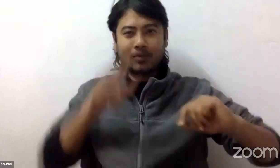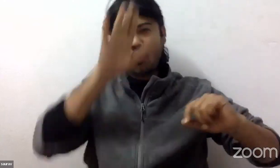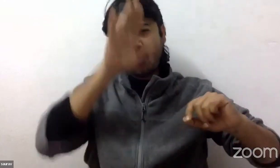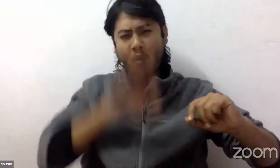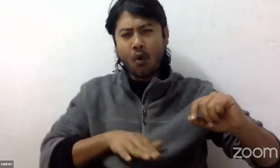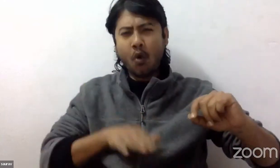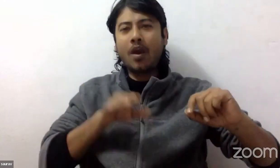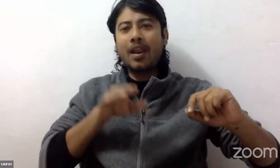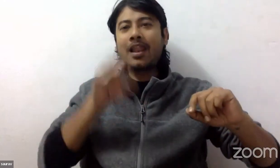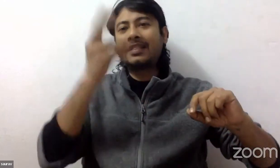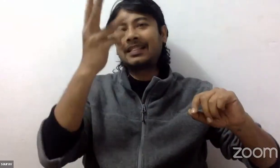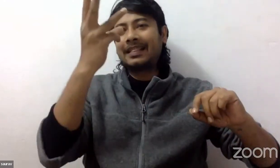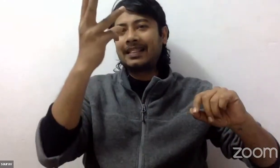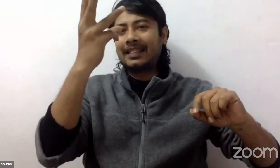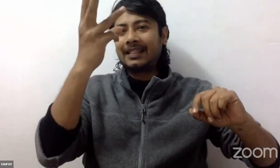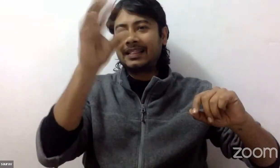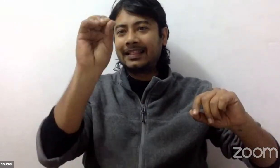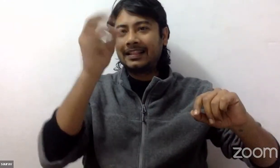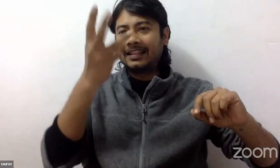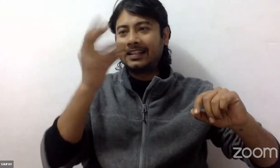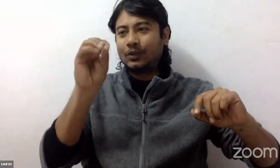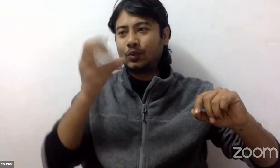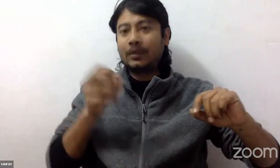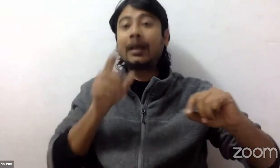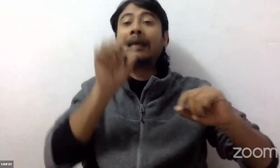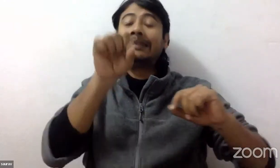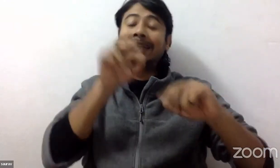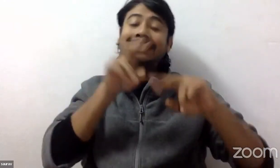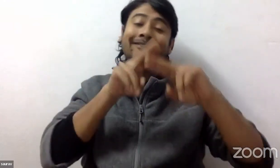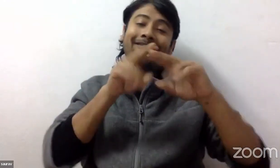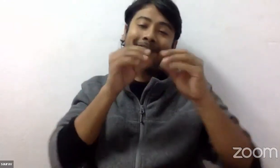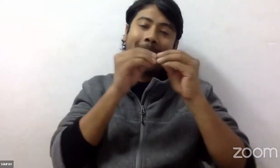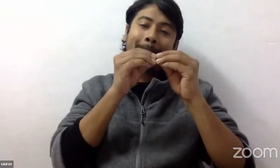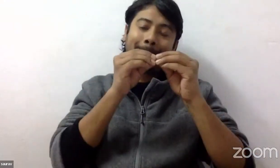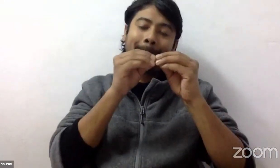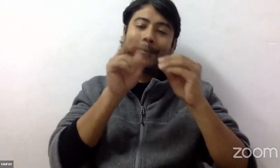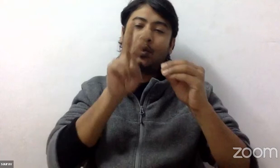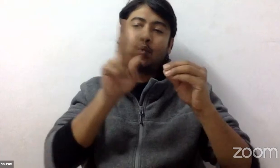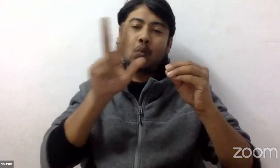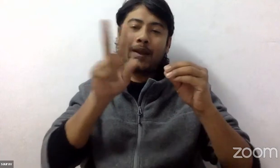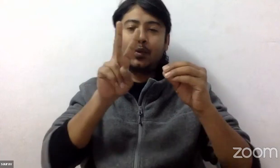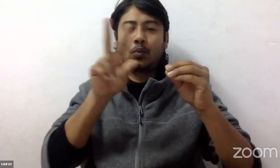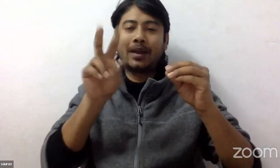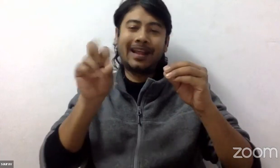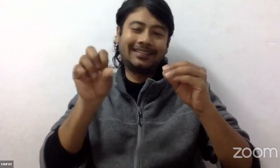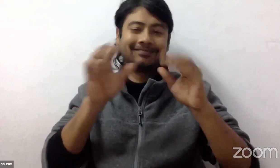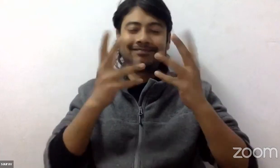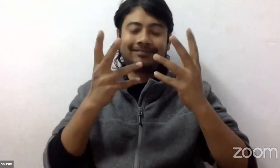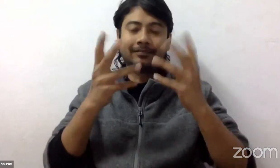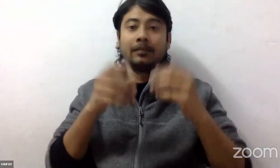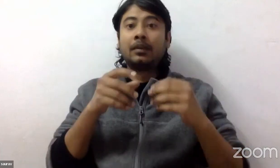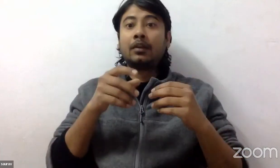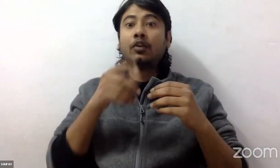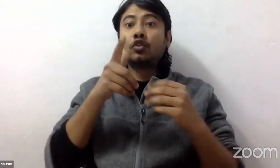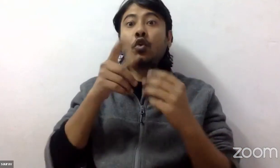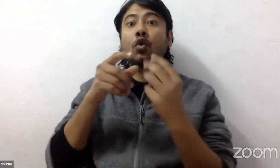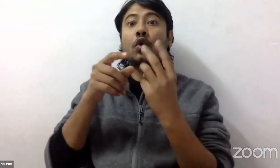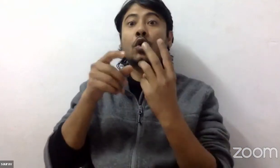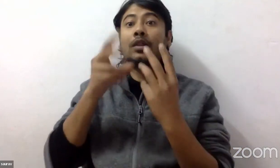the 11th day of each half. So I hope it is easy to understand that 15 days, if we have